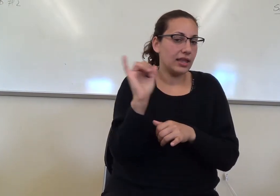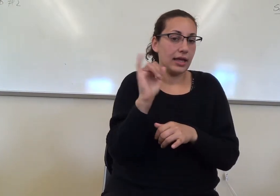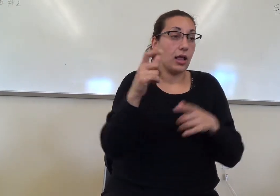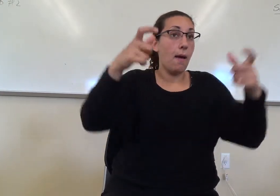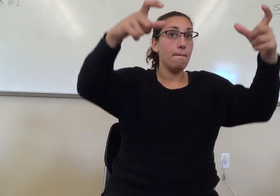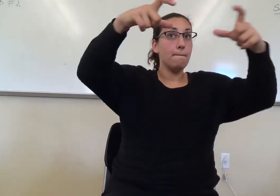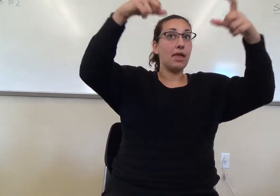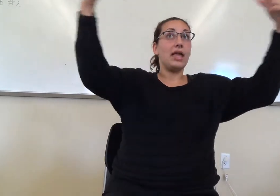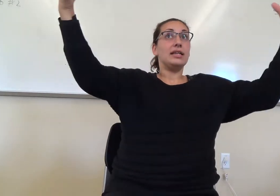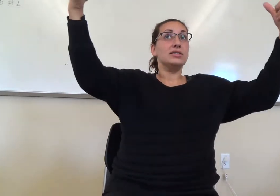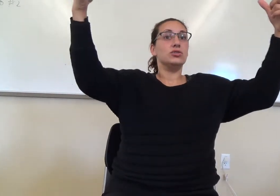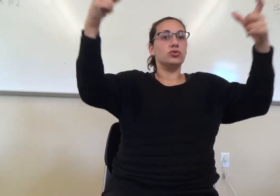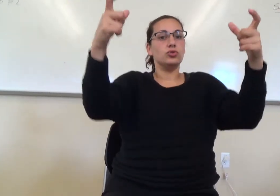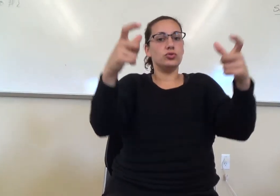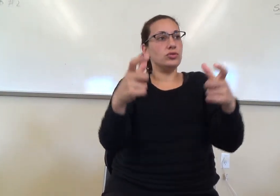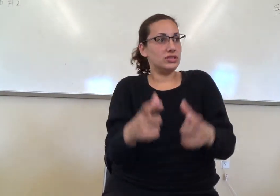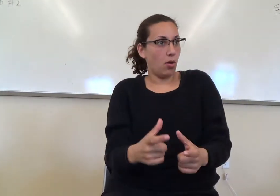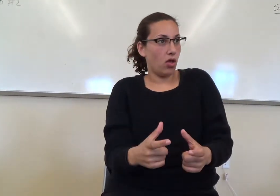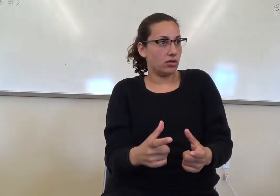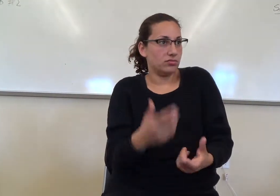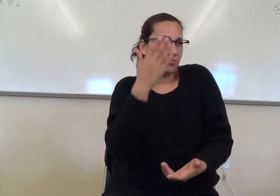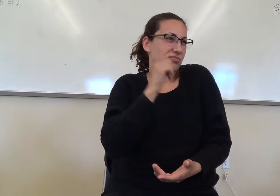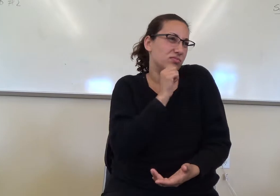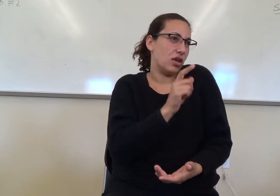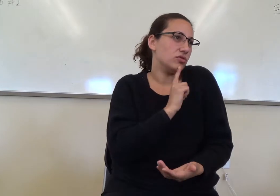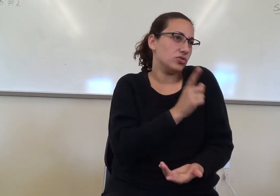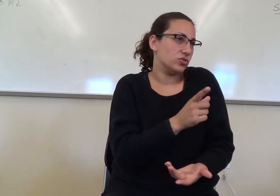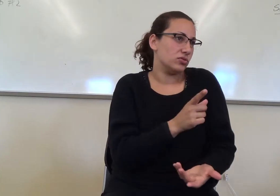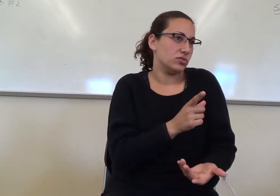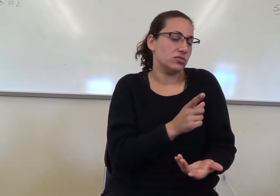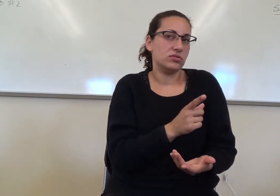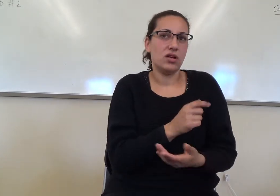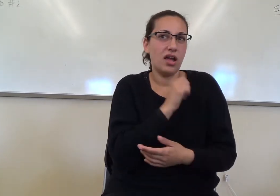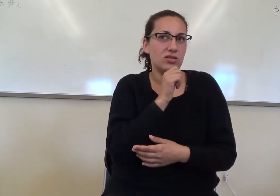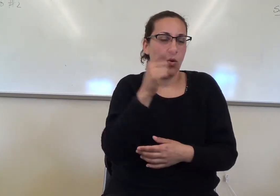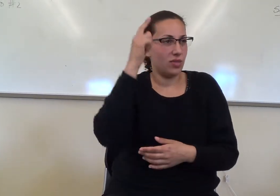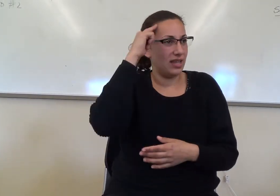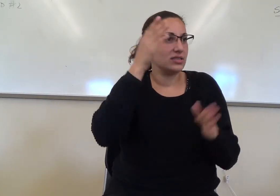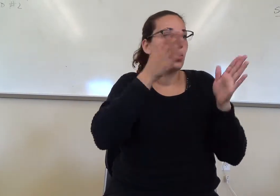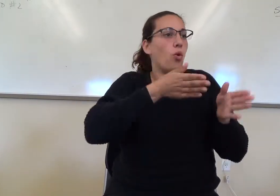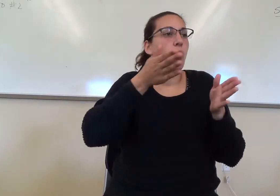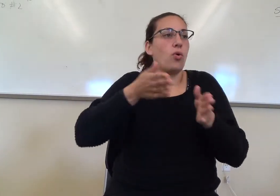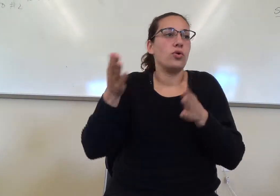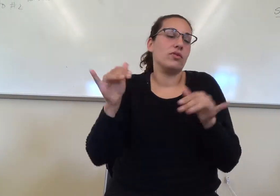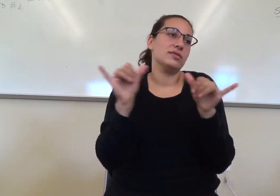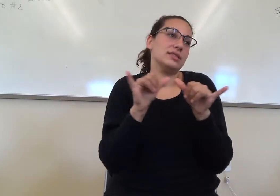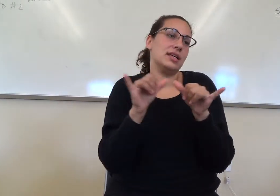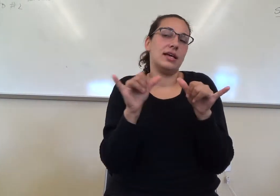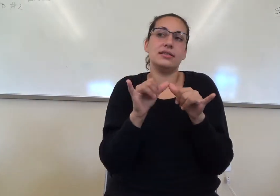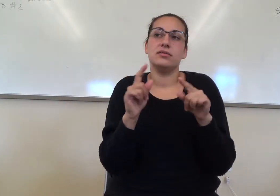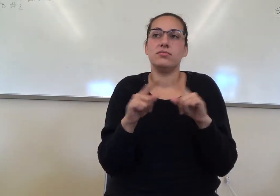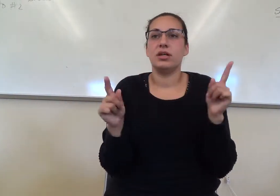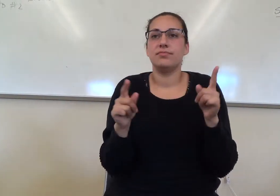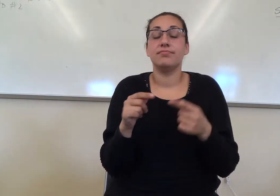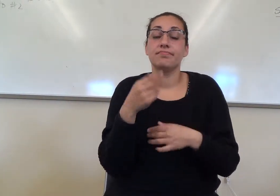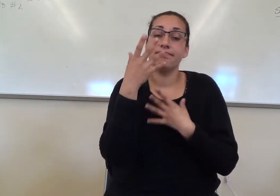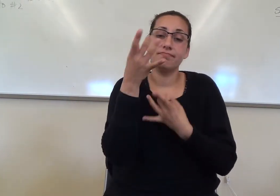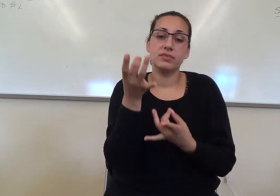the biggest one to the smallest one. I don't think that does that. Okay, but that's just an interesting, I don't know when you'll ever